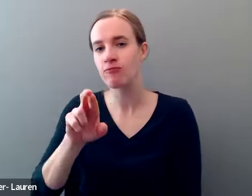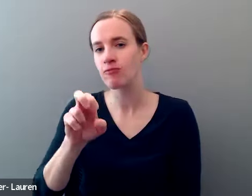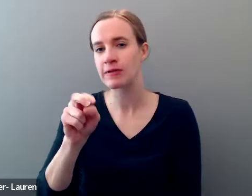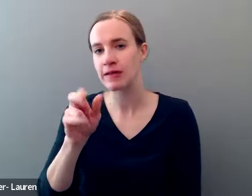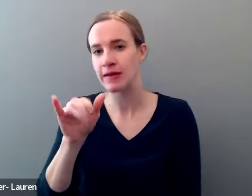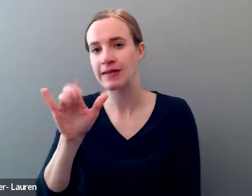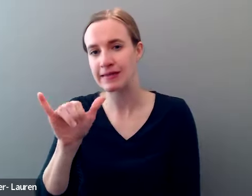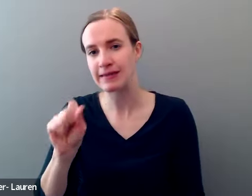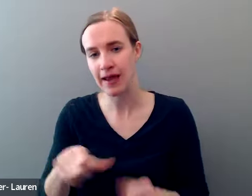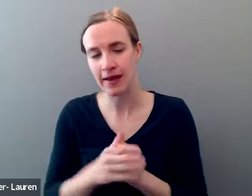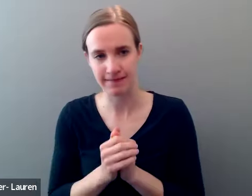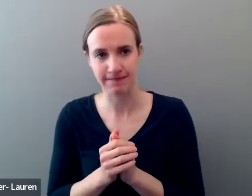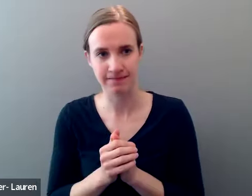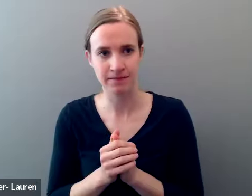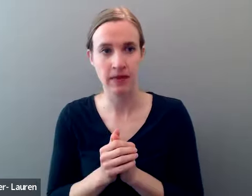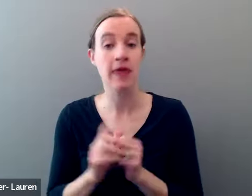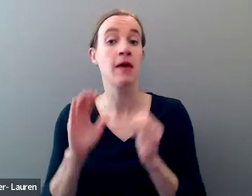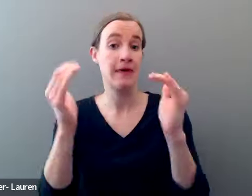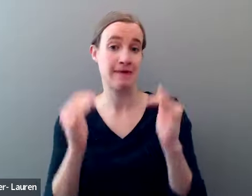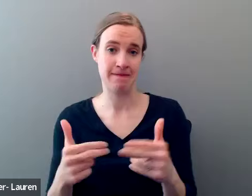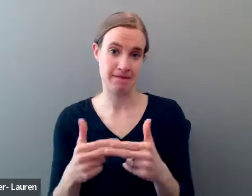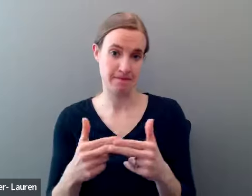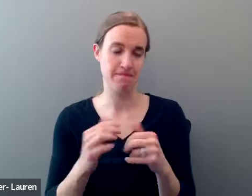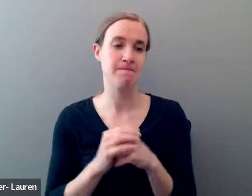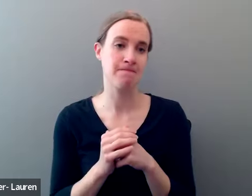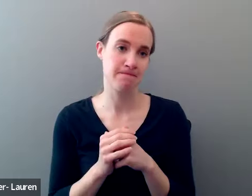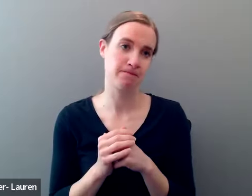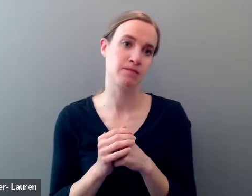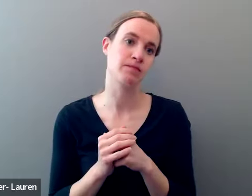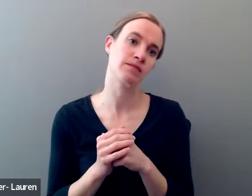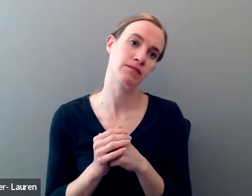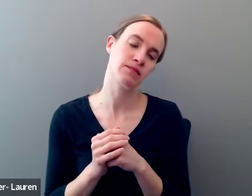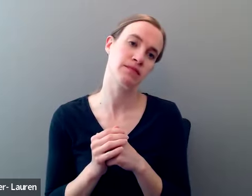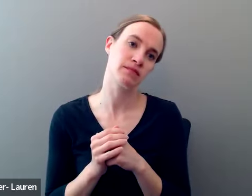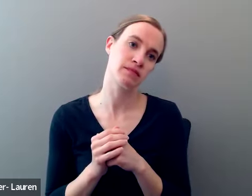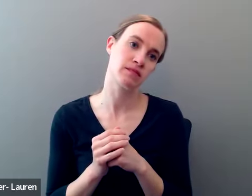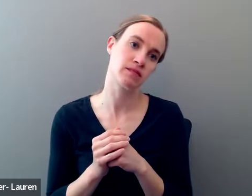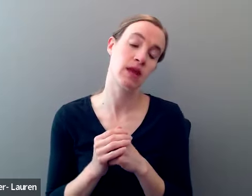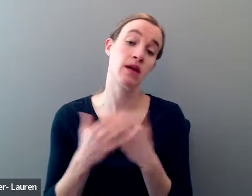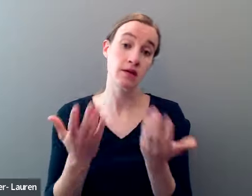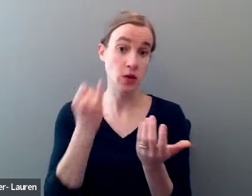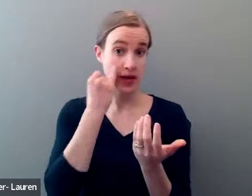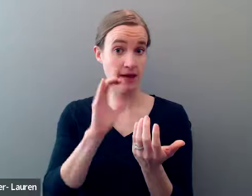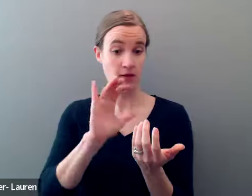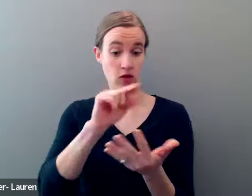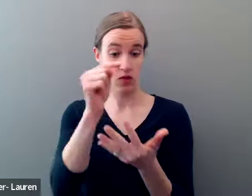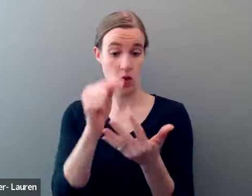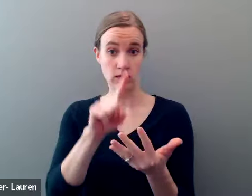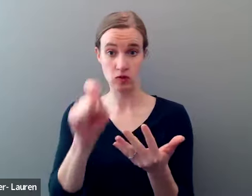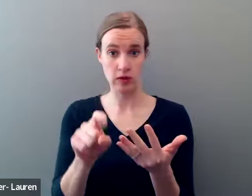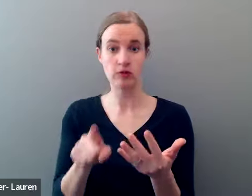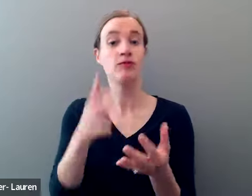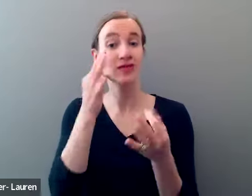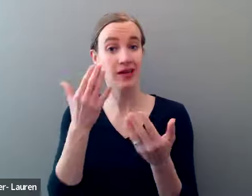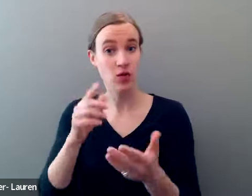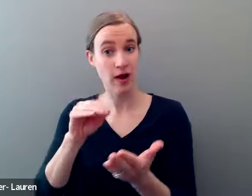know. And then being able to, if you choose to write it down, read